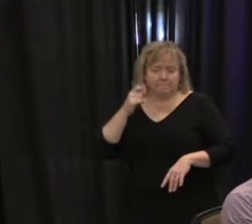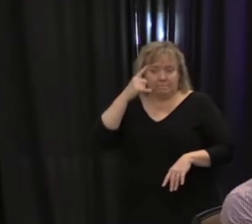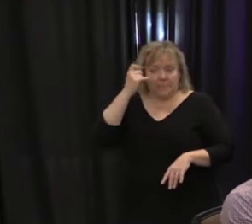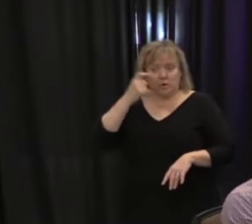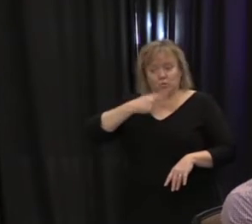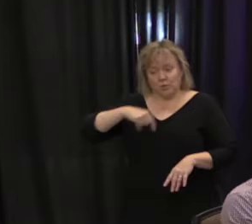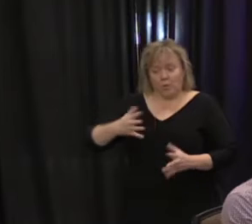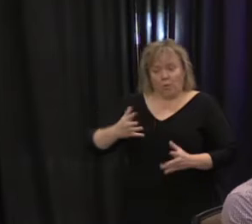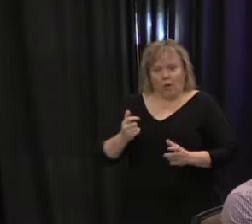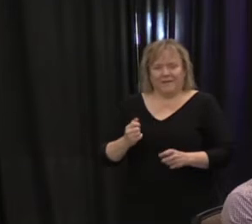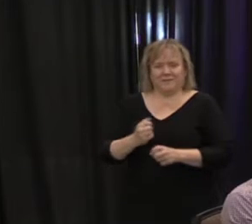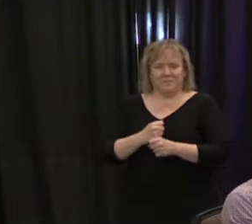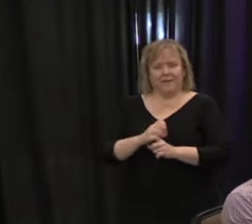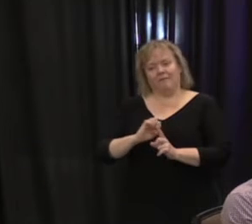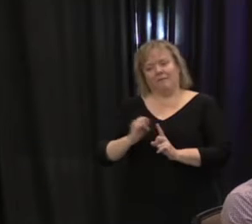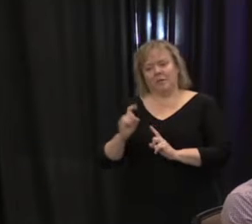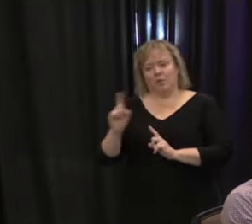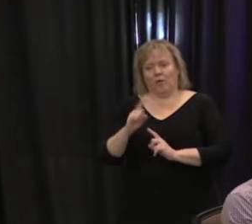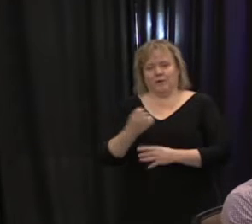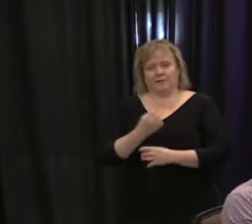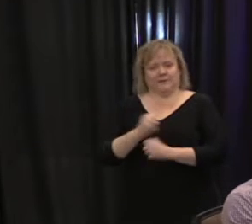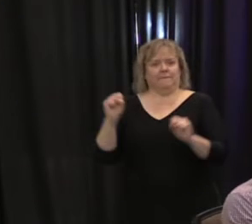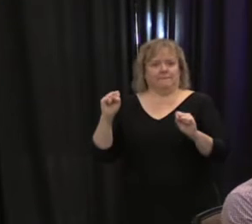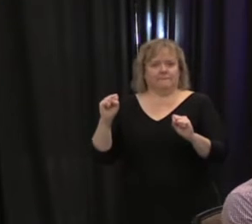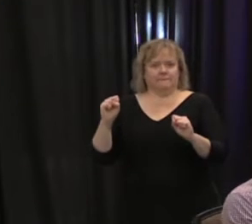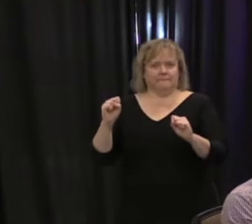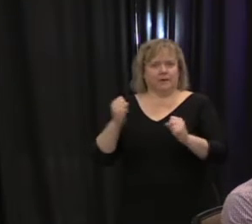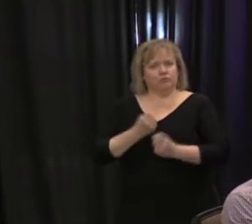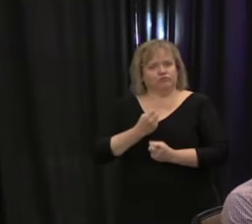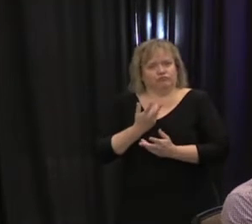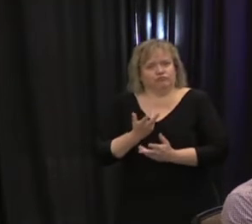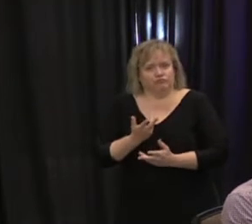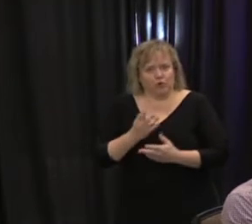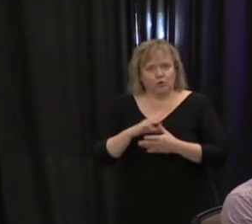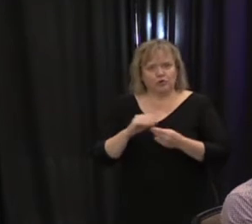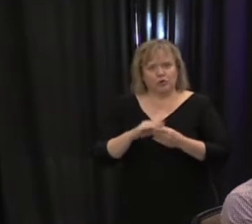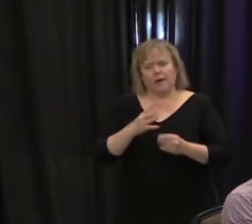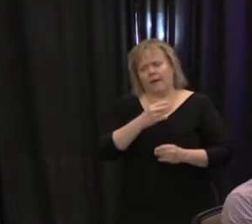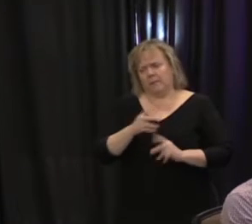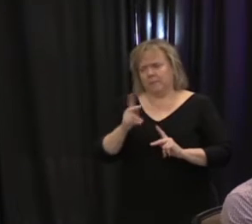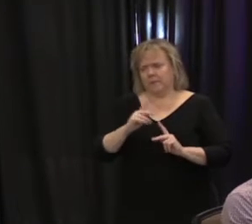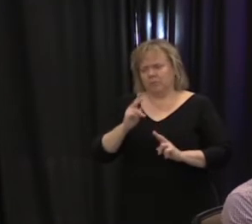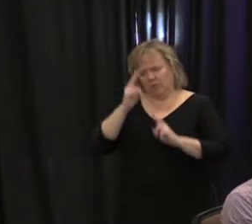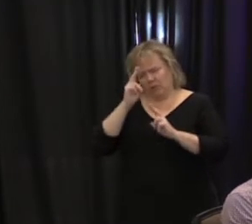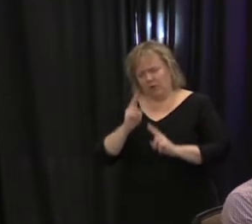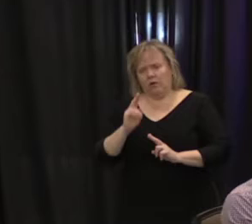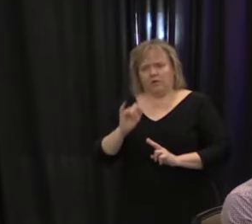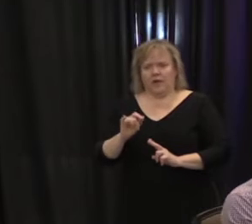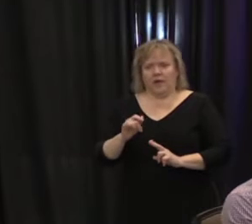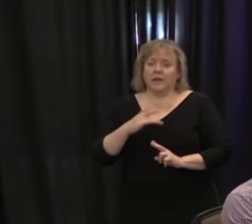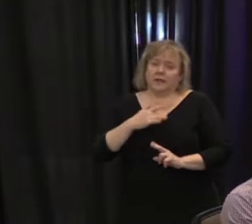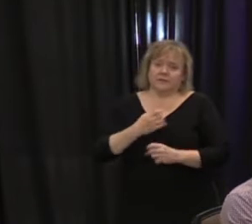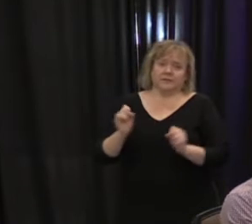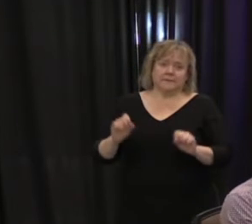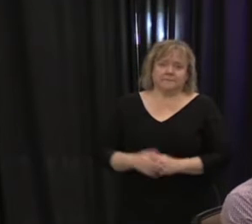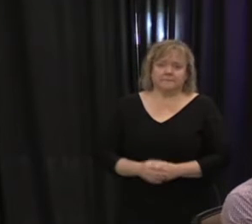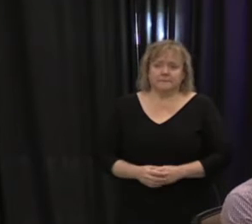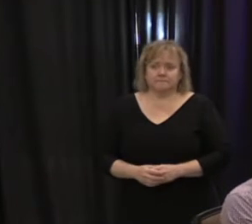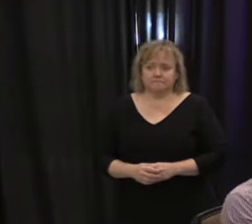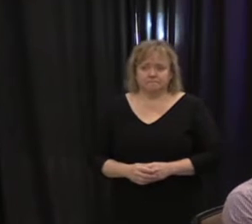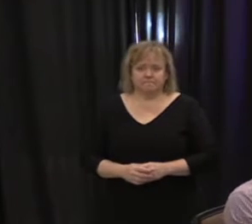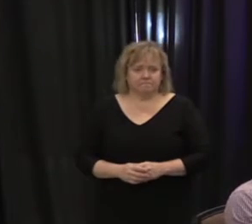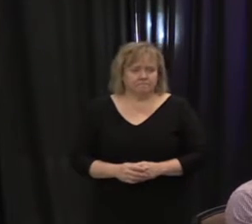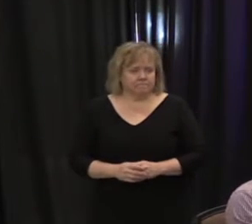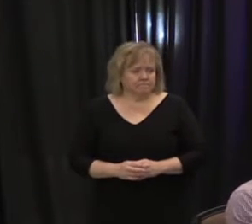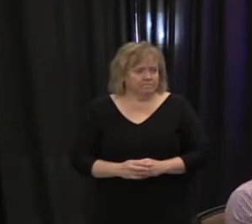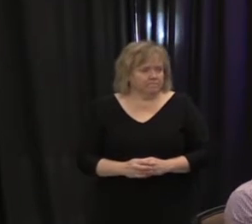where storytellers do feel like they are protected, and their stories are being honored, and they feel safe in doing so as well. Thank you.